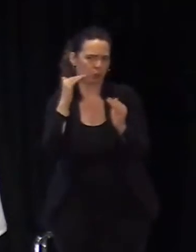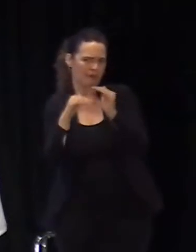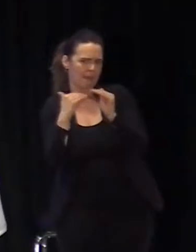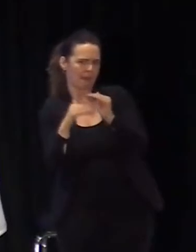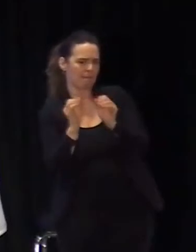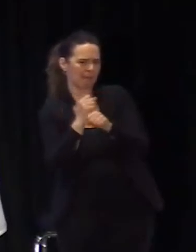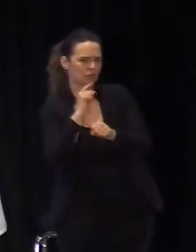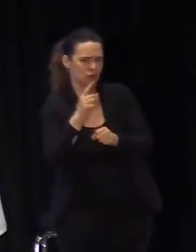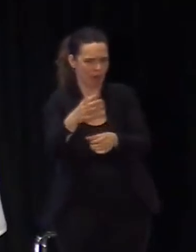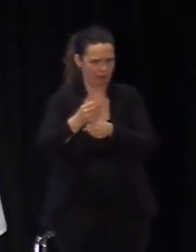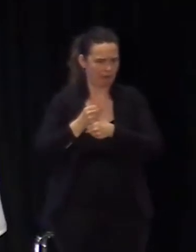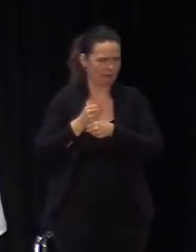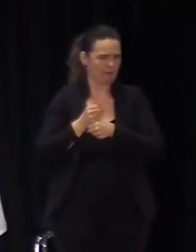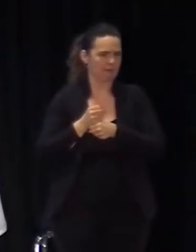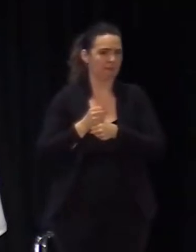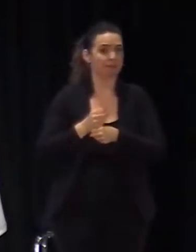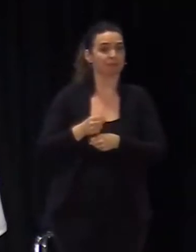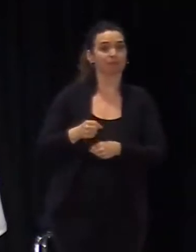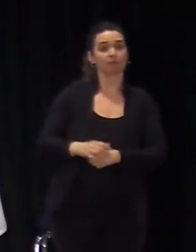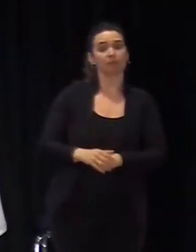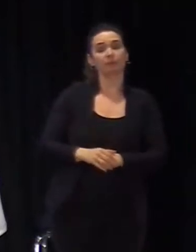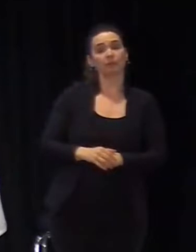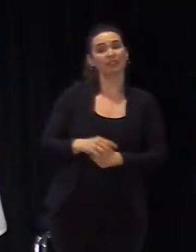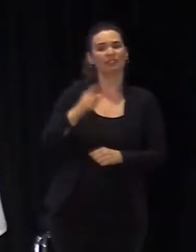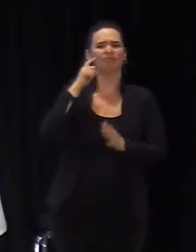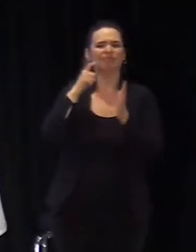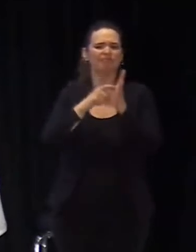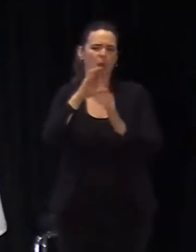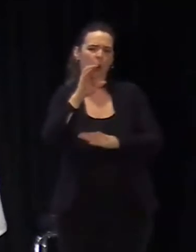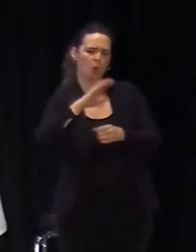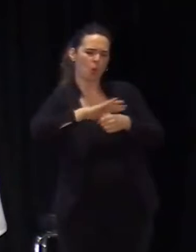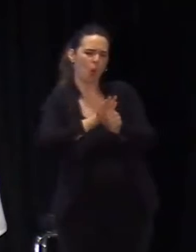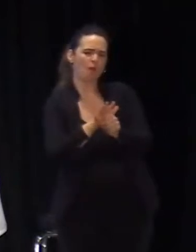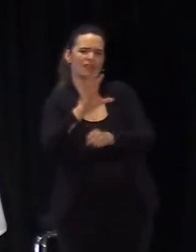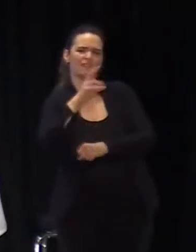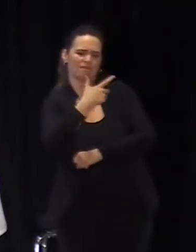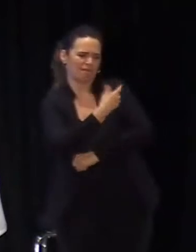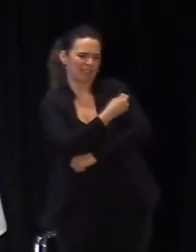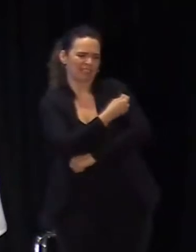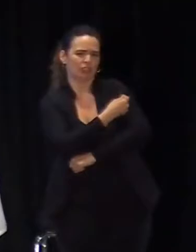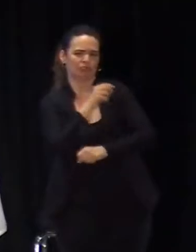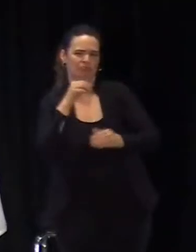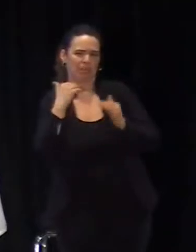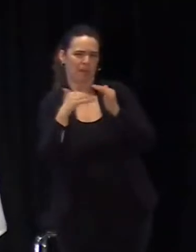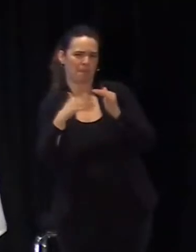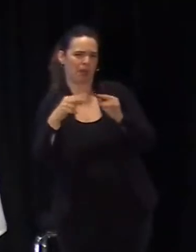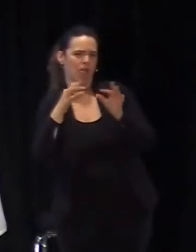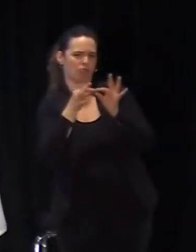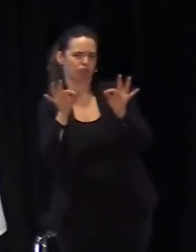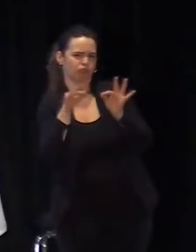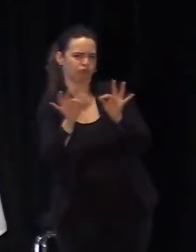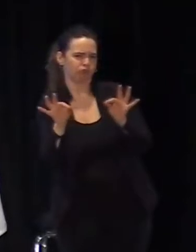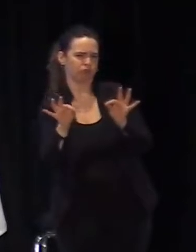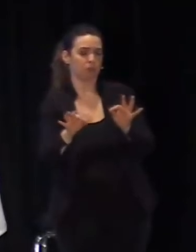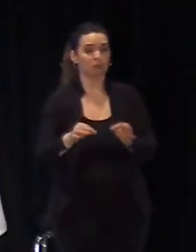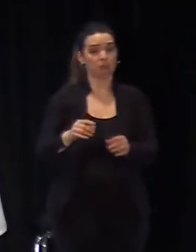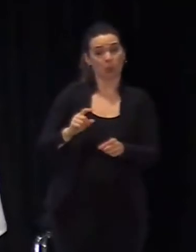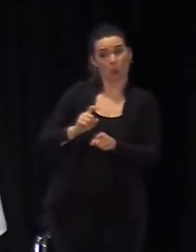didn't provide an email, you will get a call to remind you. And importantly, if you received a Moderna shot the first time